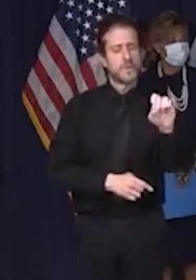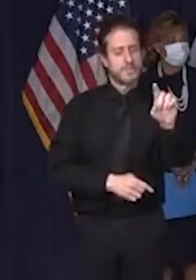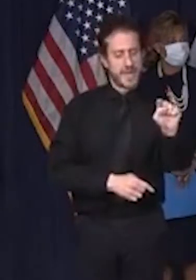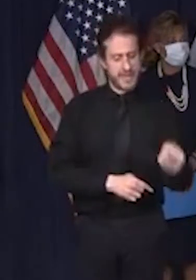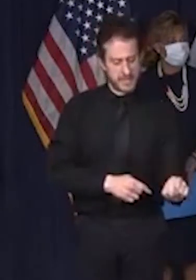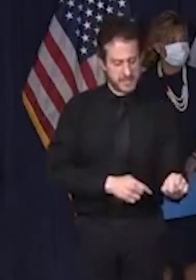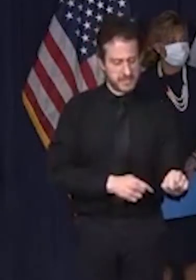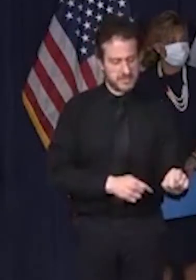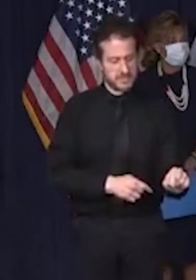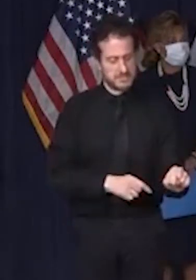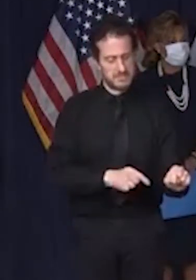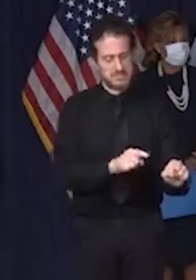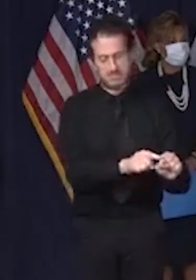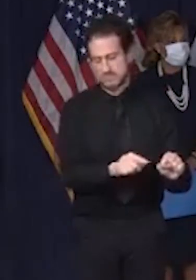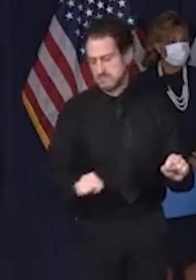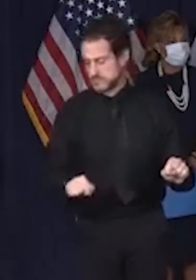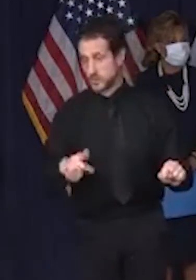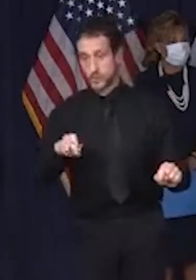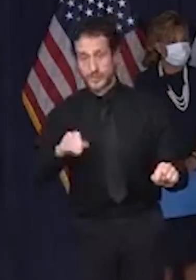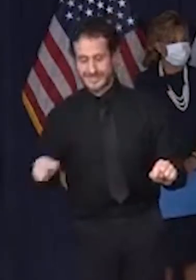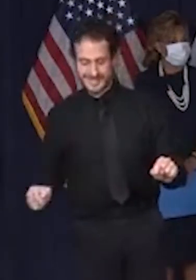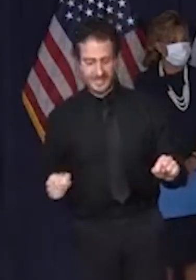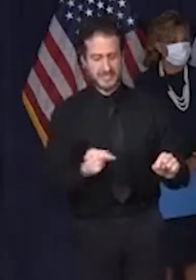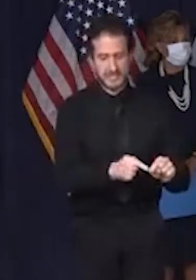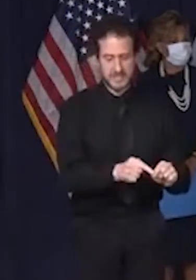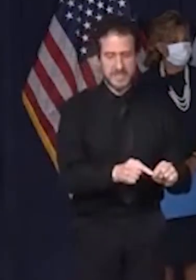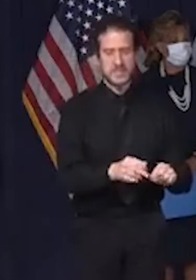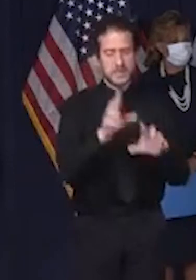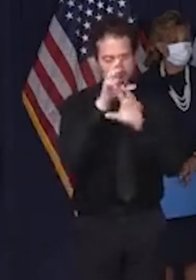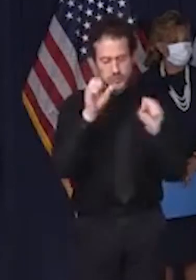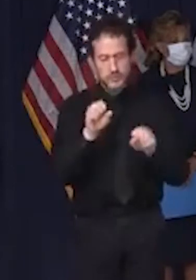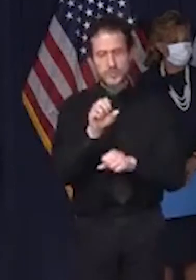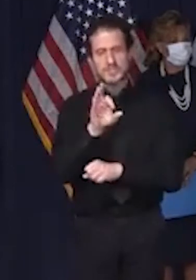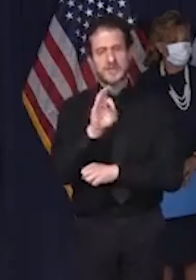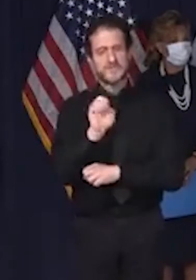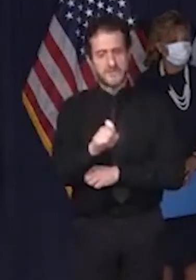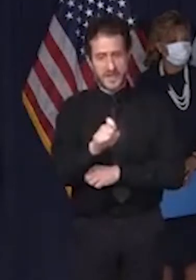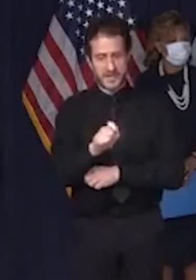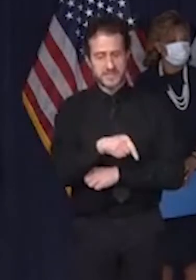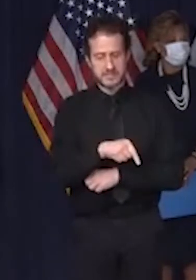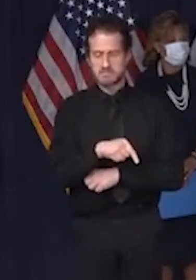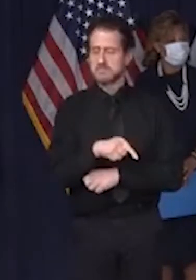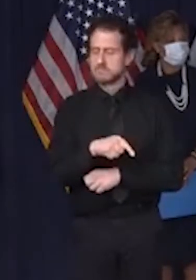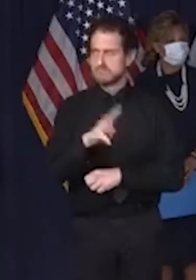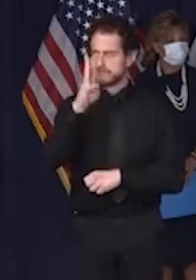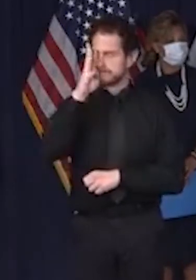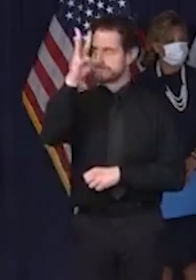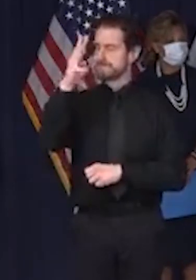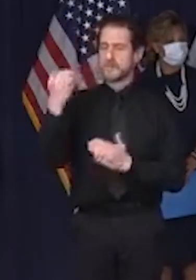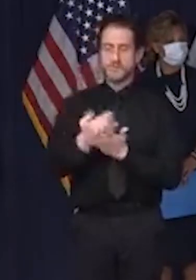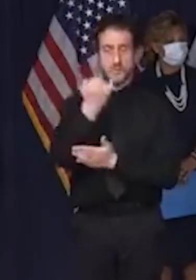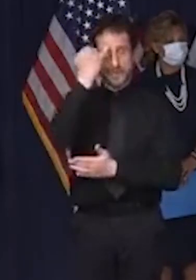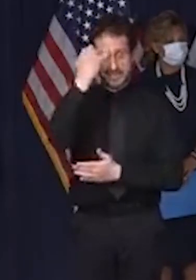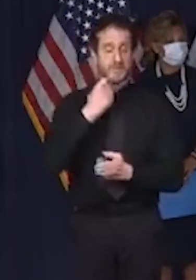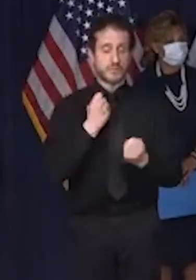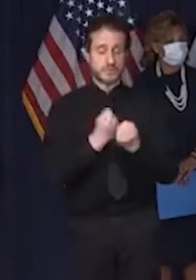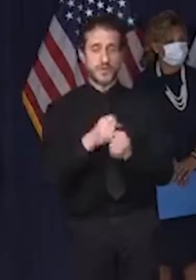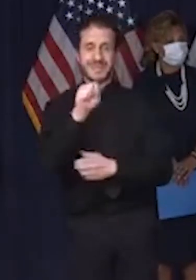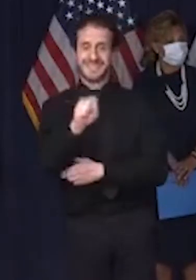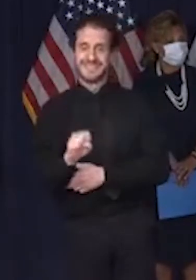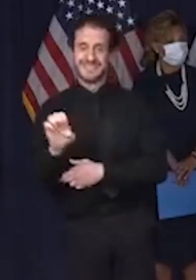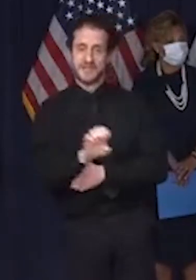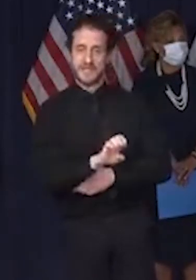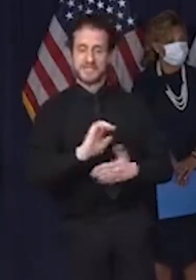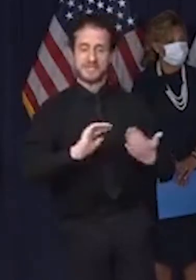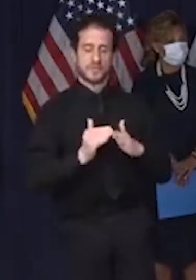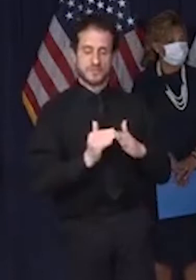Quincy, Superintendent Todd Fox has developed his own creative approach to supporting the Southeastern Community Unit